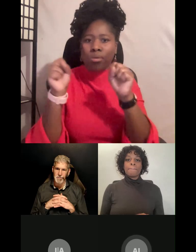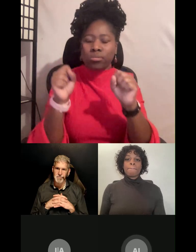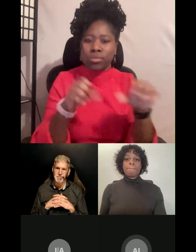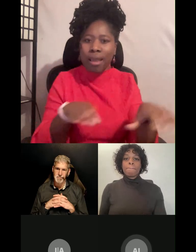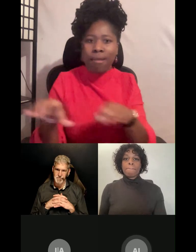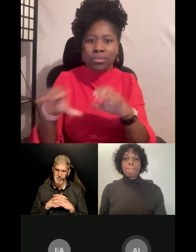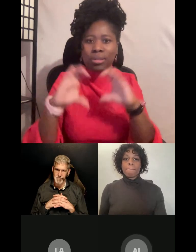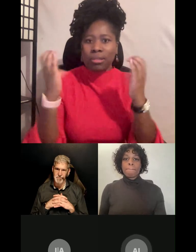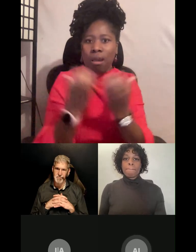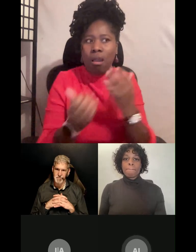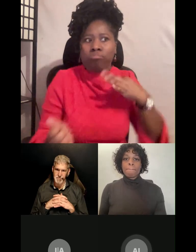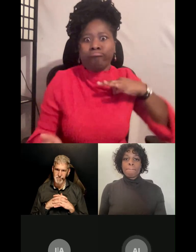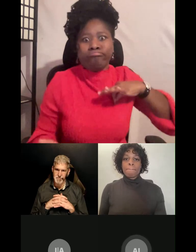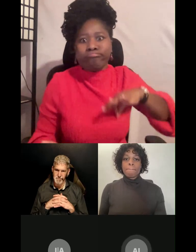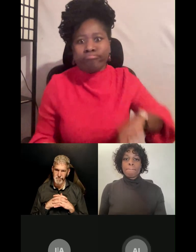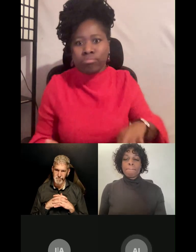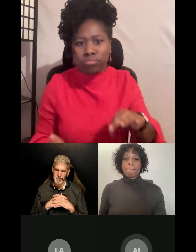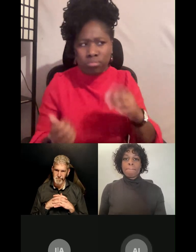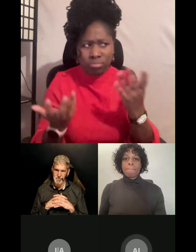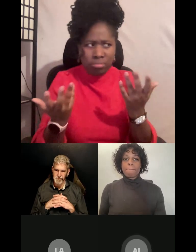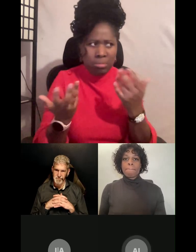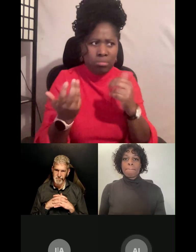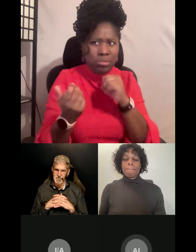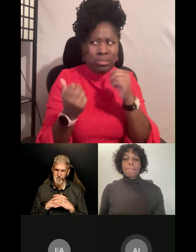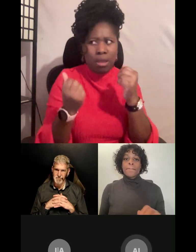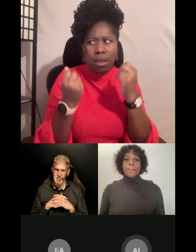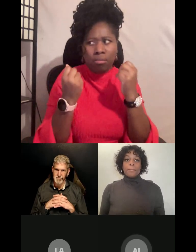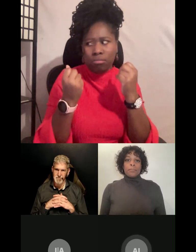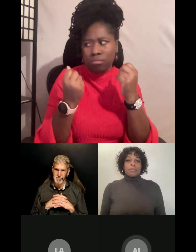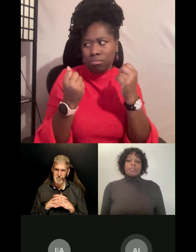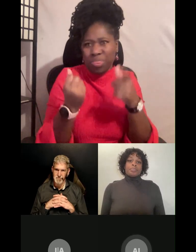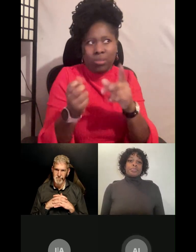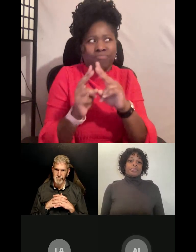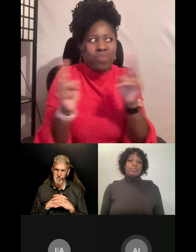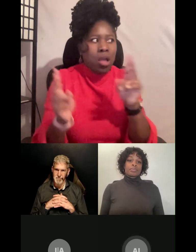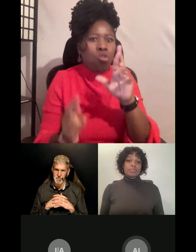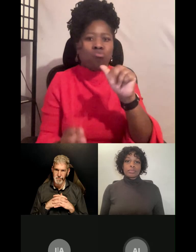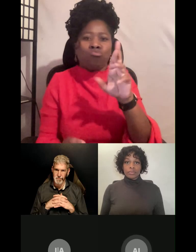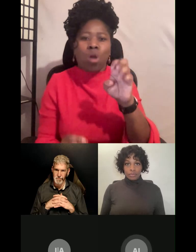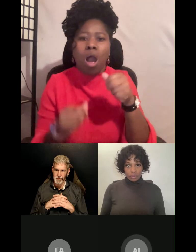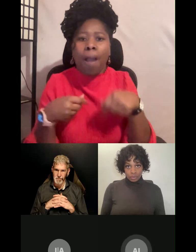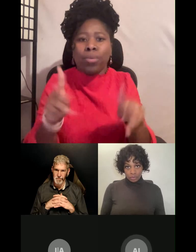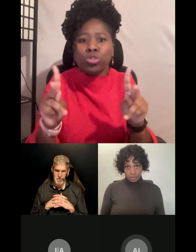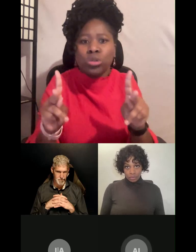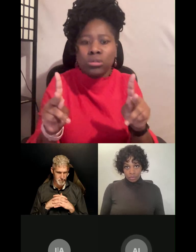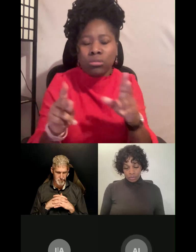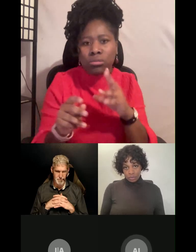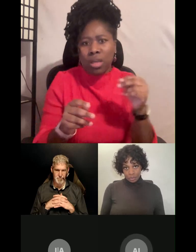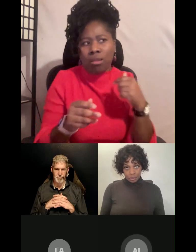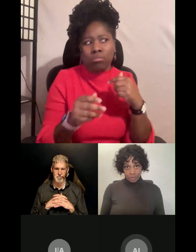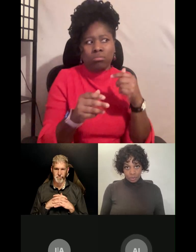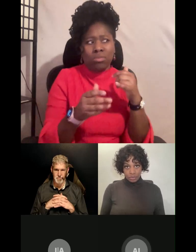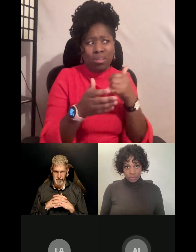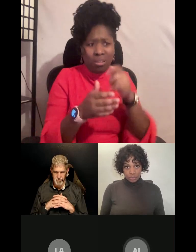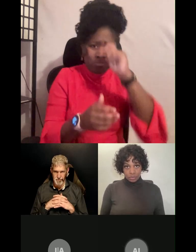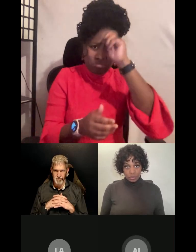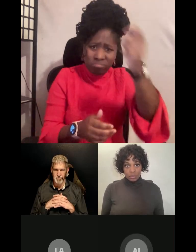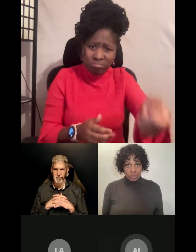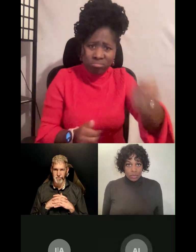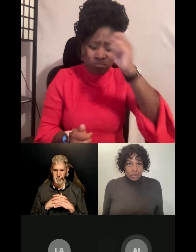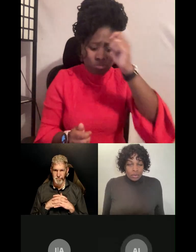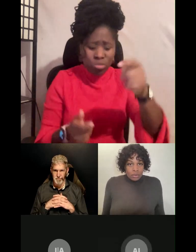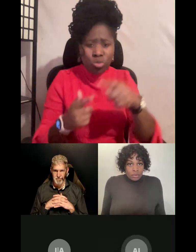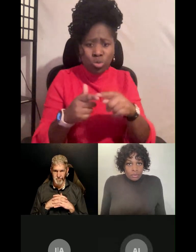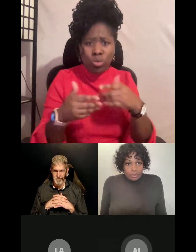a thought. You mentioned Jade Bryan and all the wonderful work that she's doing and taking the acting classes and how you've seen that was very beneficial to